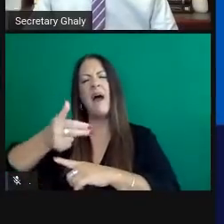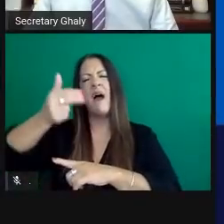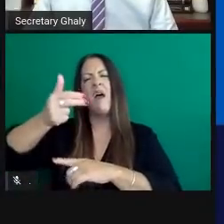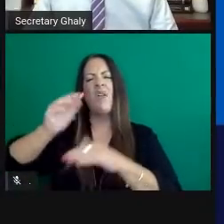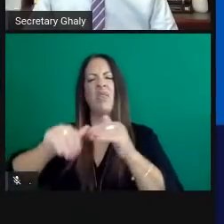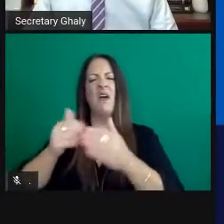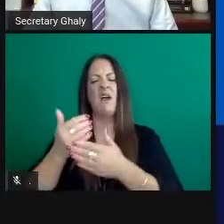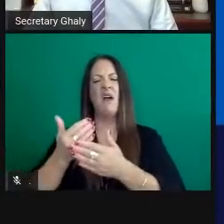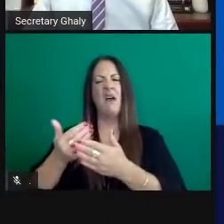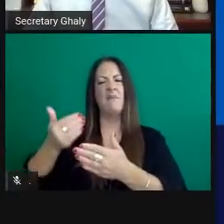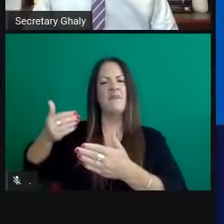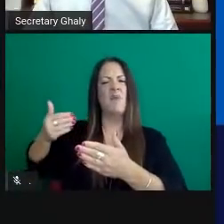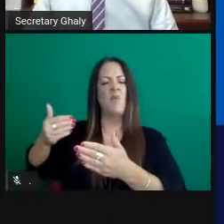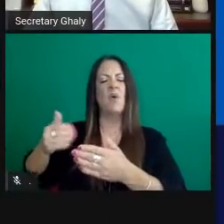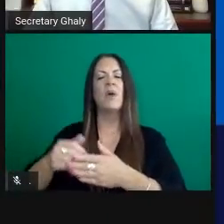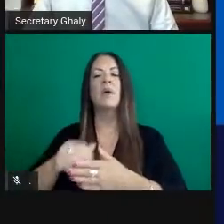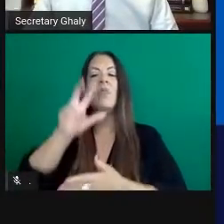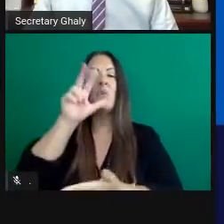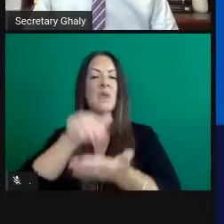but